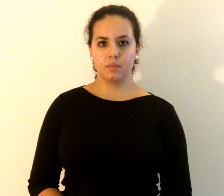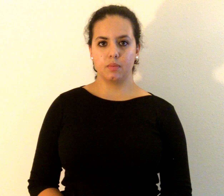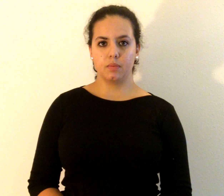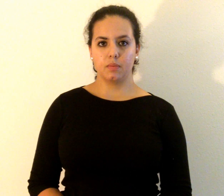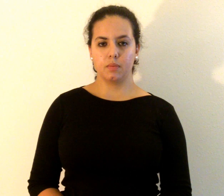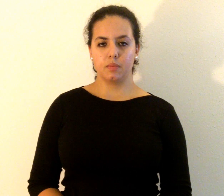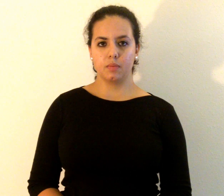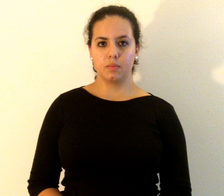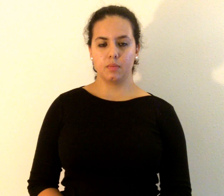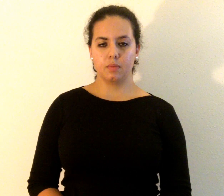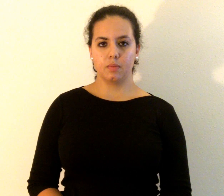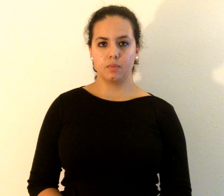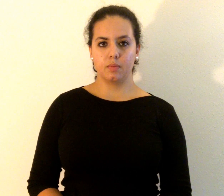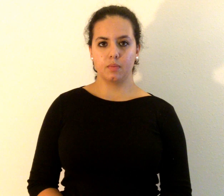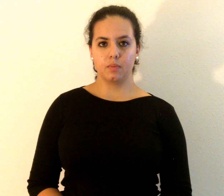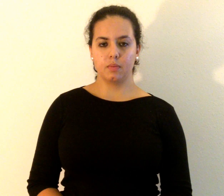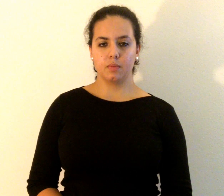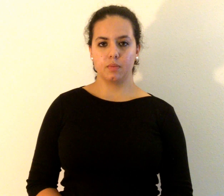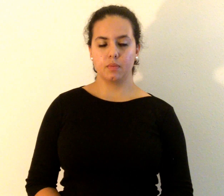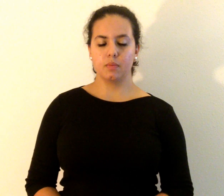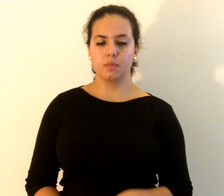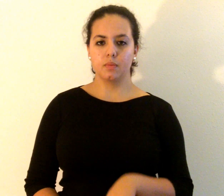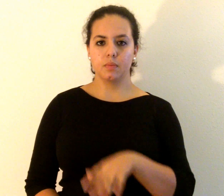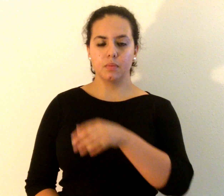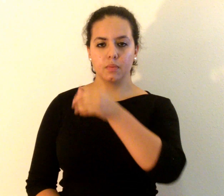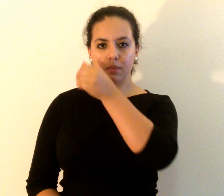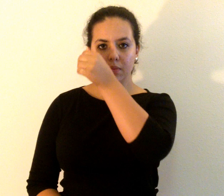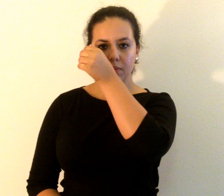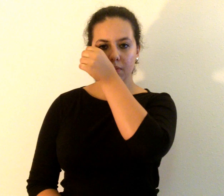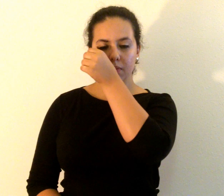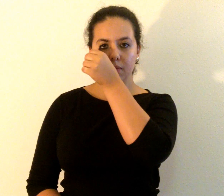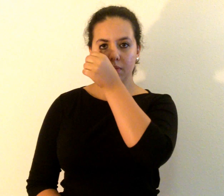The rule of 9 kind of helps us to see how numbers are done.